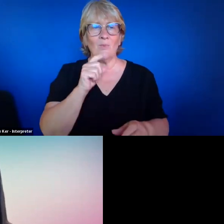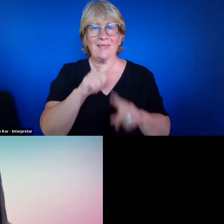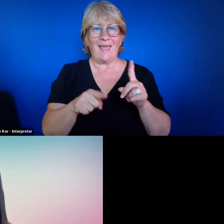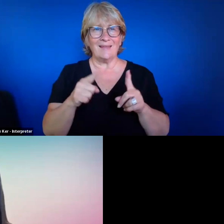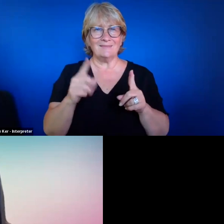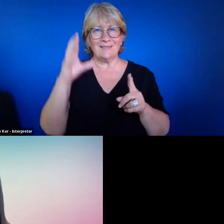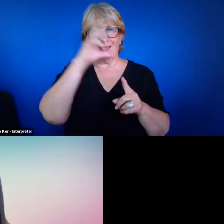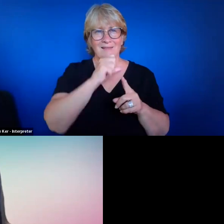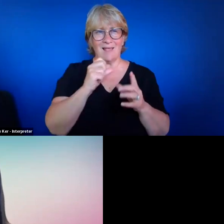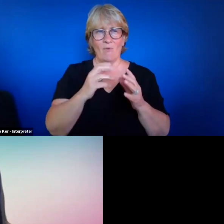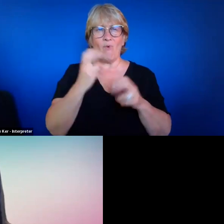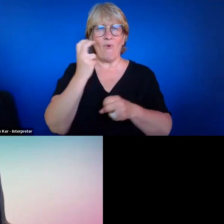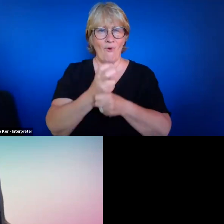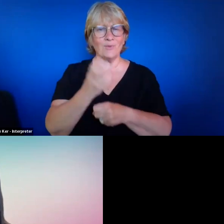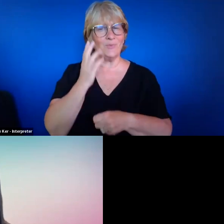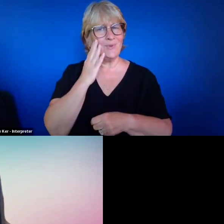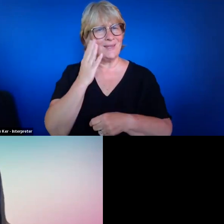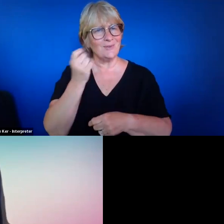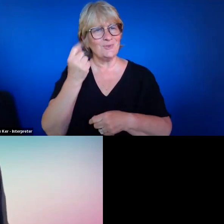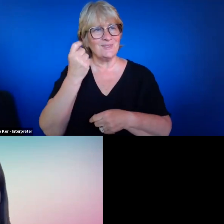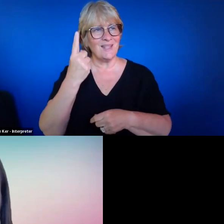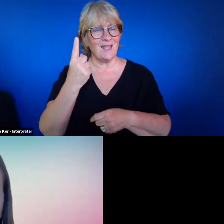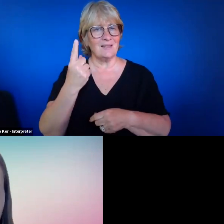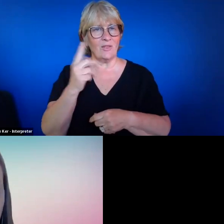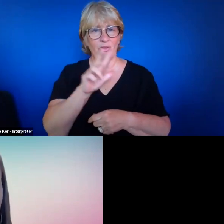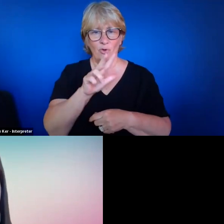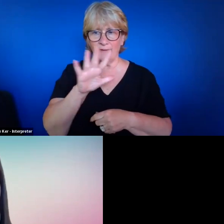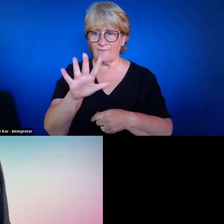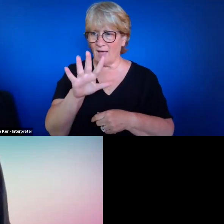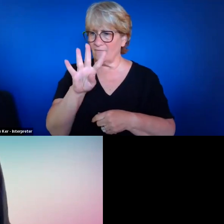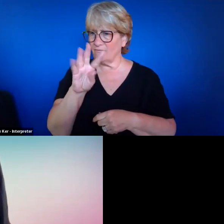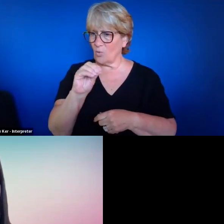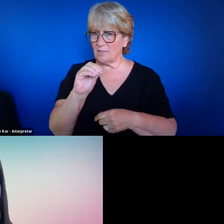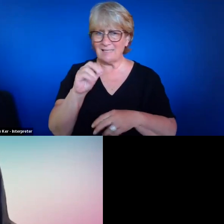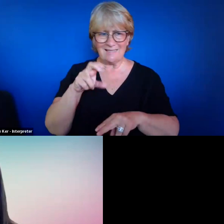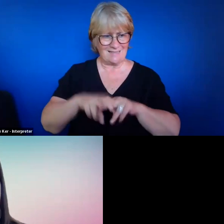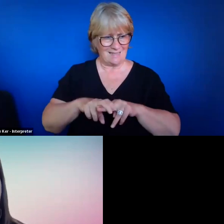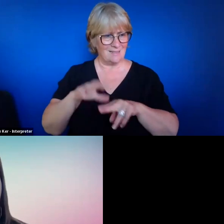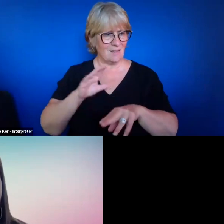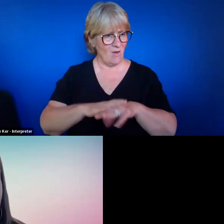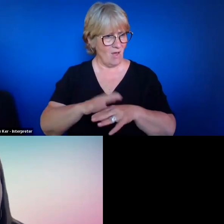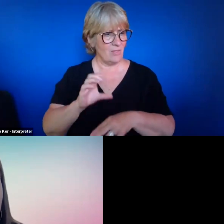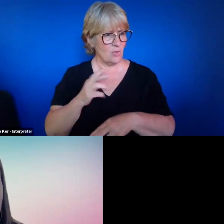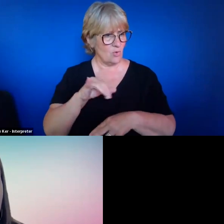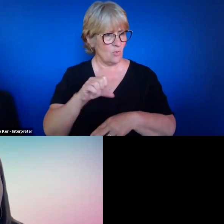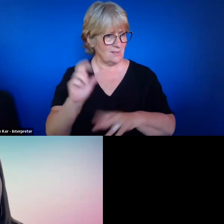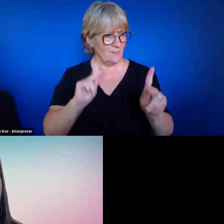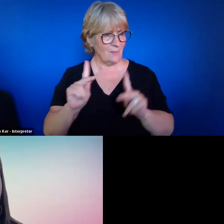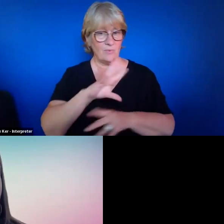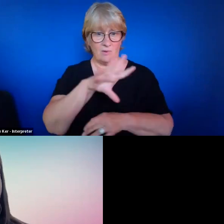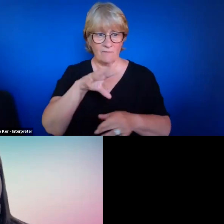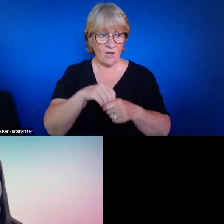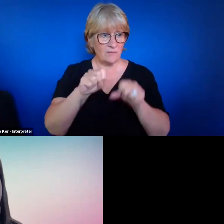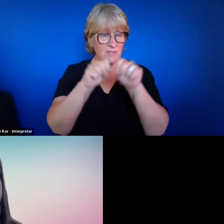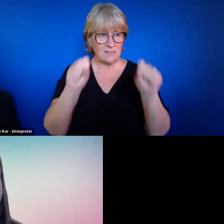it is. And I think we all understand this, to have, what is there, 35 or 40 seats on the CRIS of people who are all involved in the system